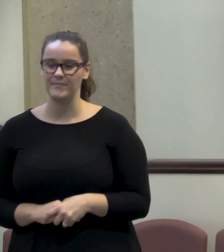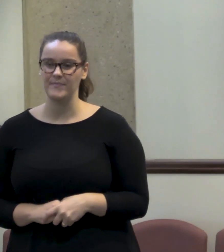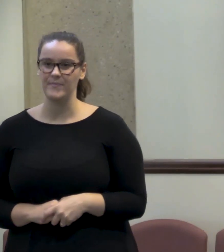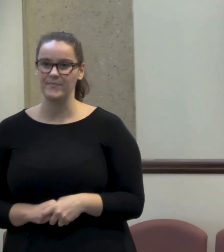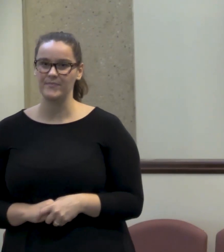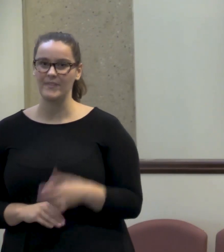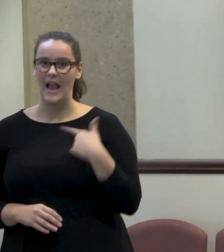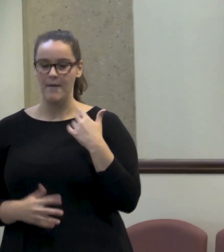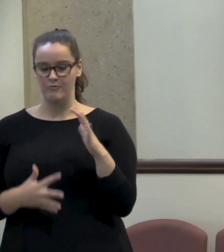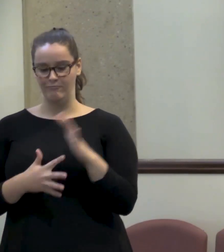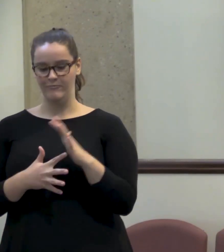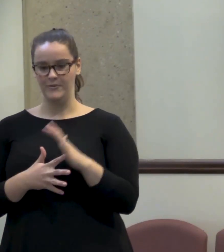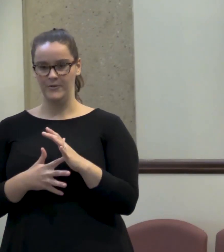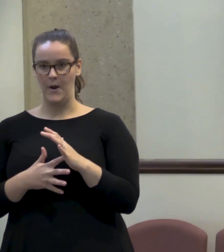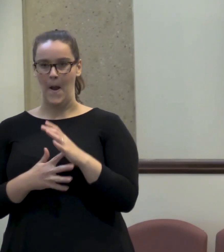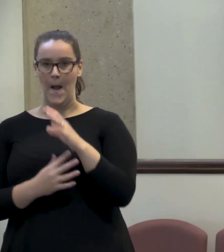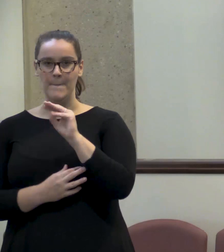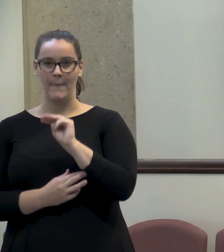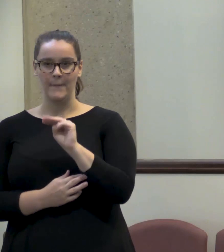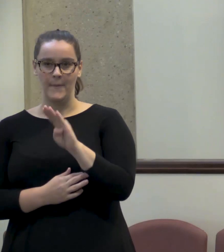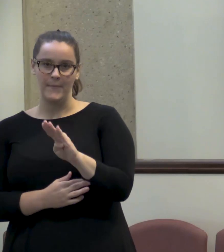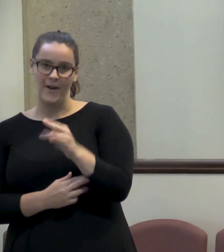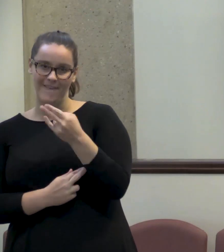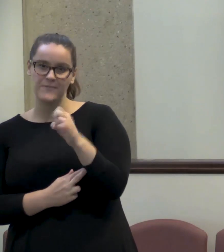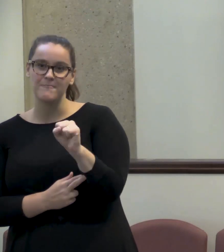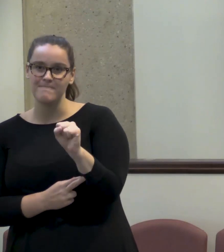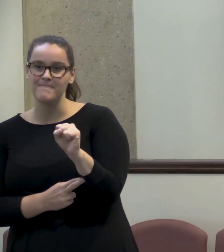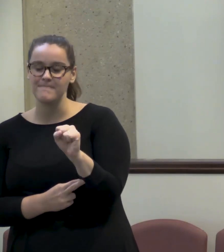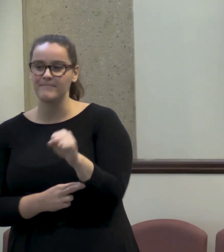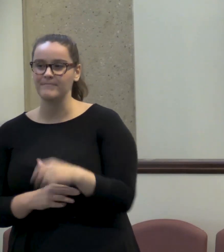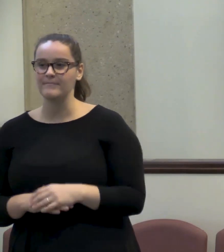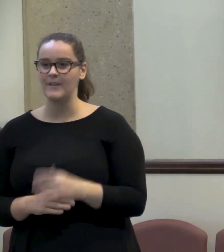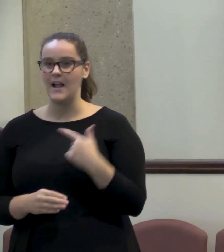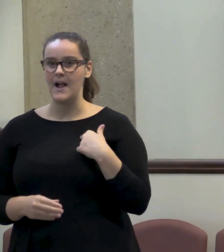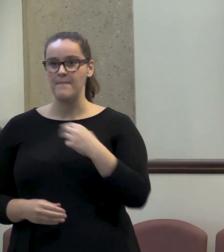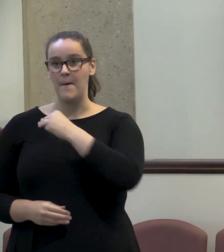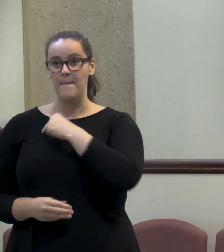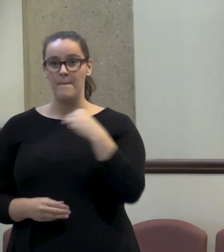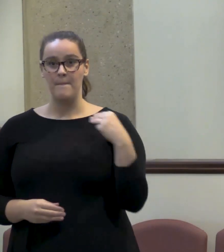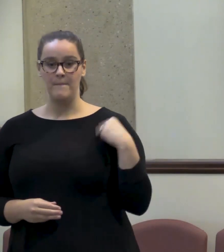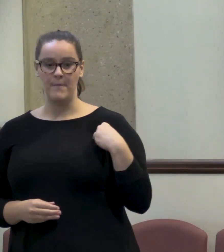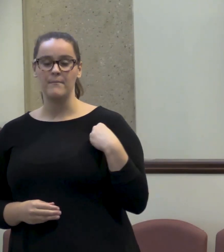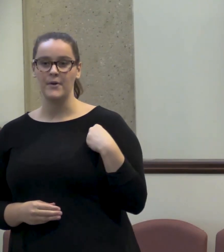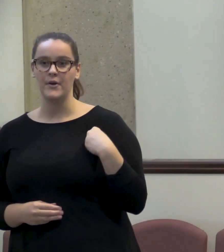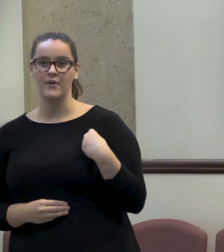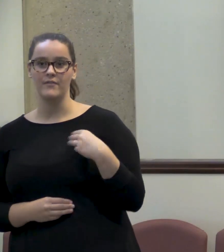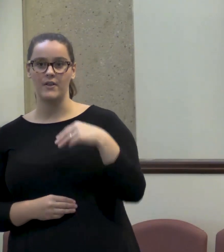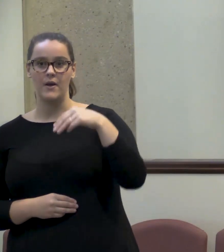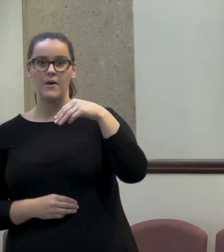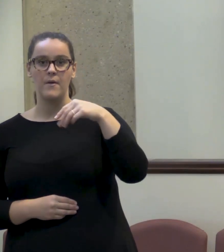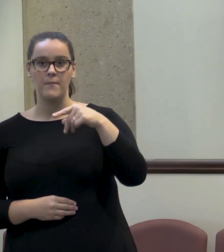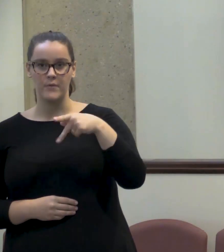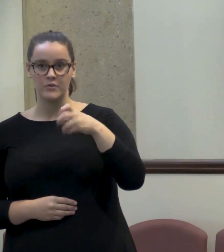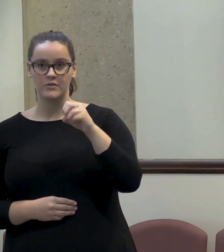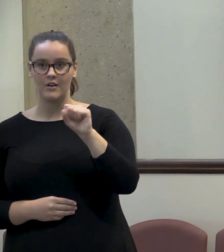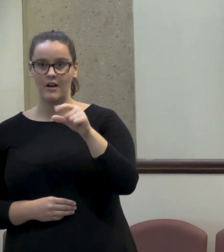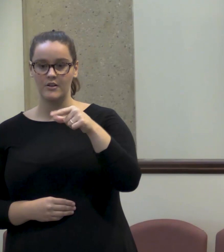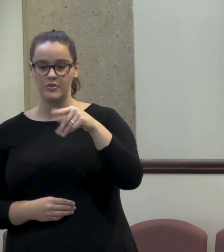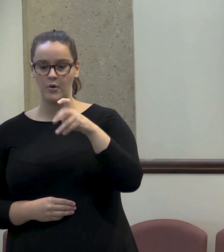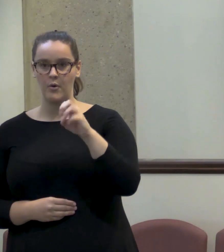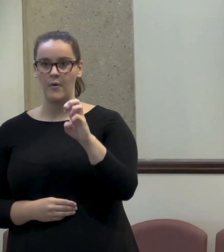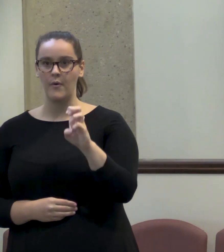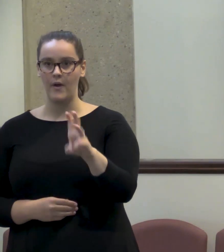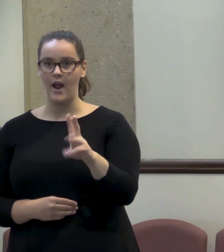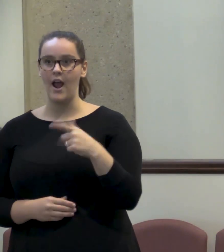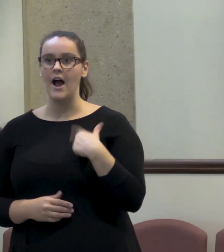So I'm a junior at Montgomery Blair High School, and I'm a member of the Piscataway Indian Nation. So as many of you may not